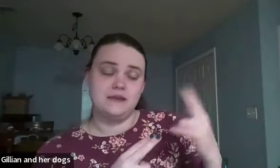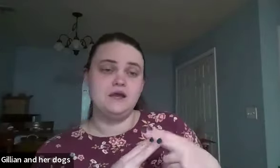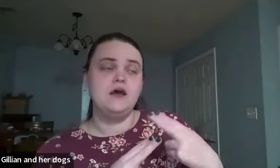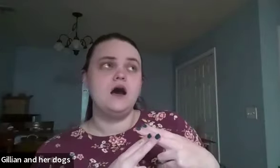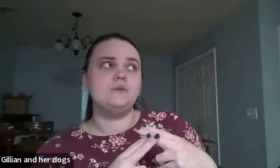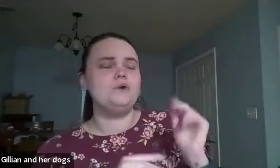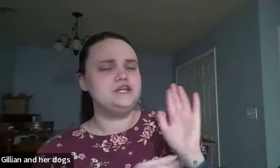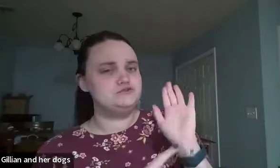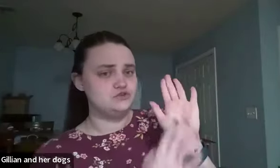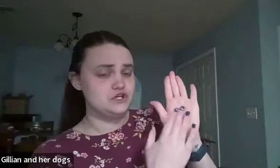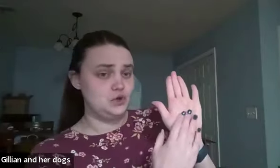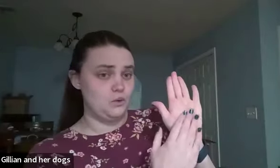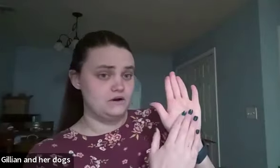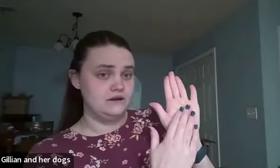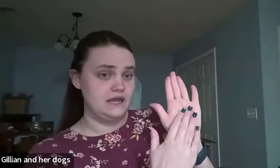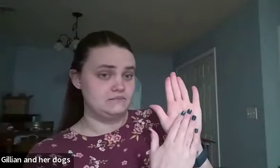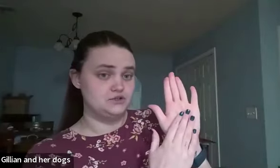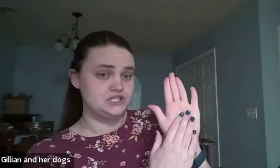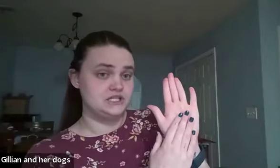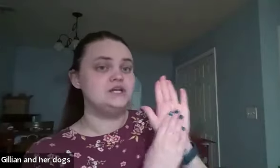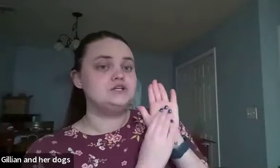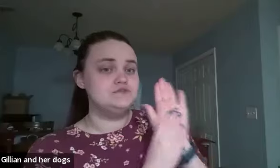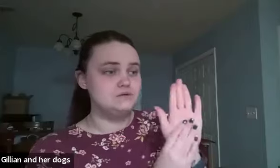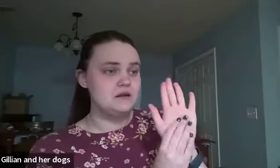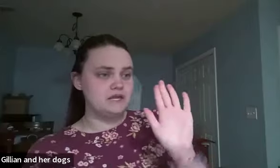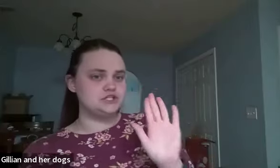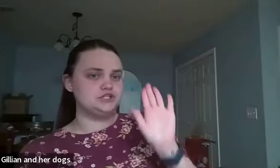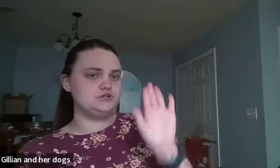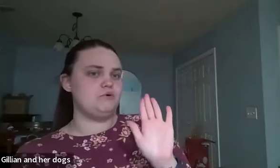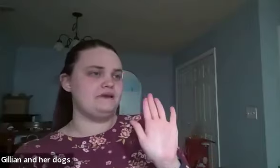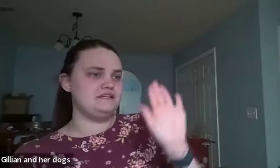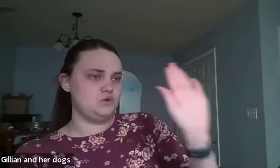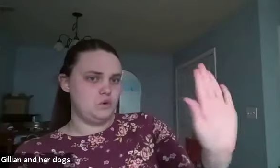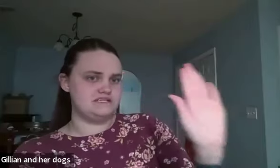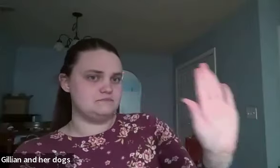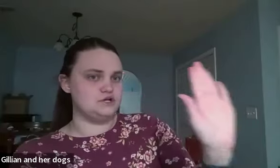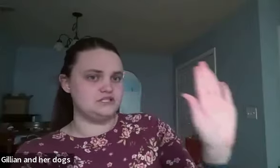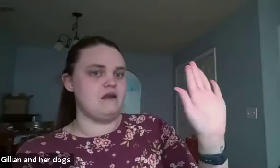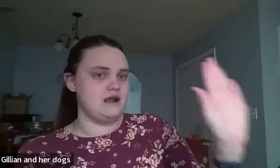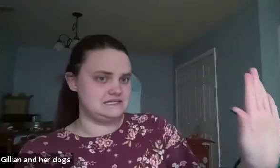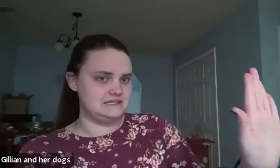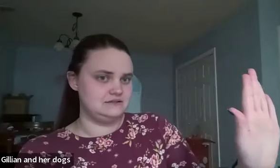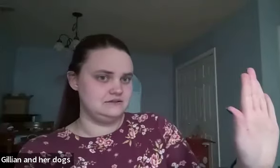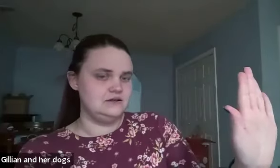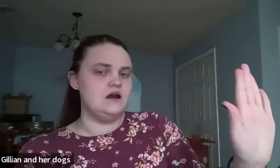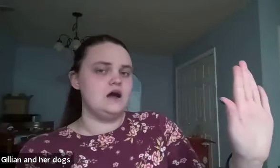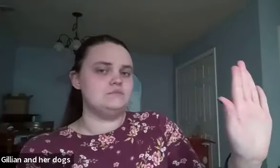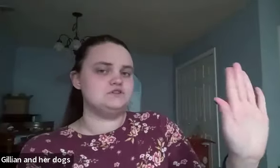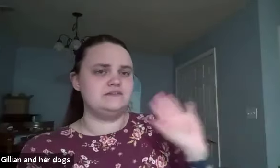name. When you do the your hand motion, you do want to make sure you point it towards the person you're asking. So if